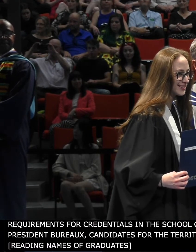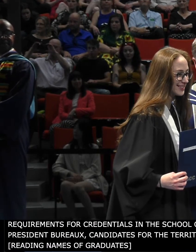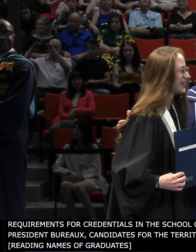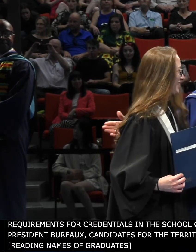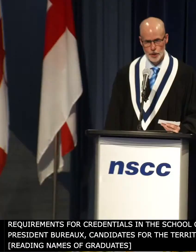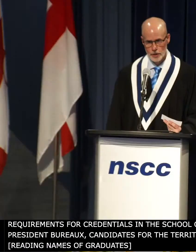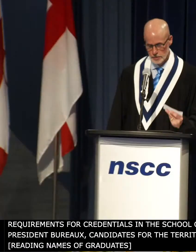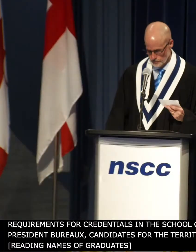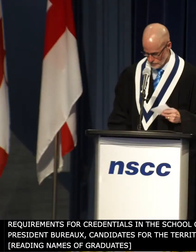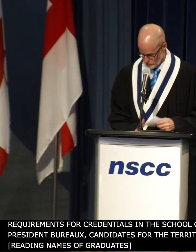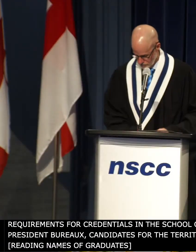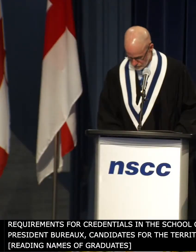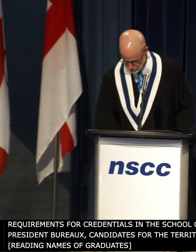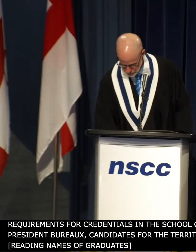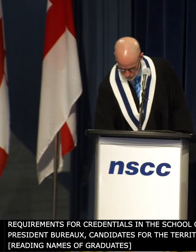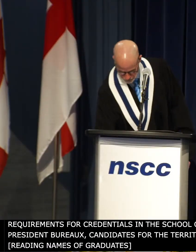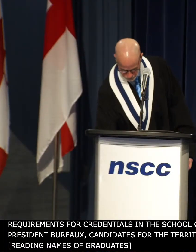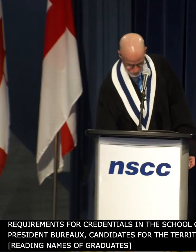Caitlin Curry.